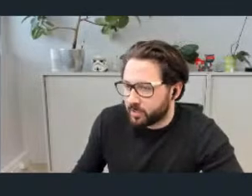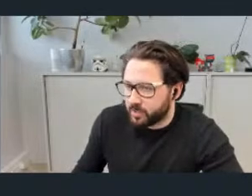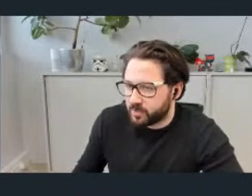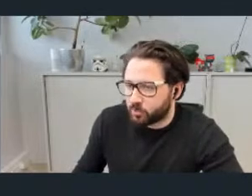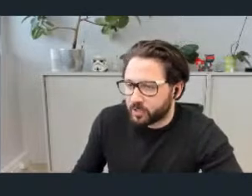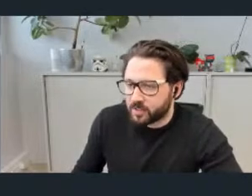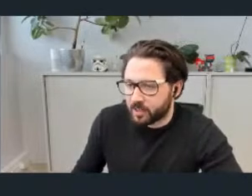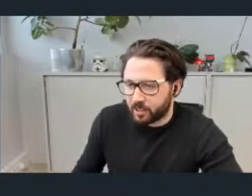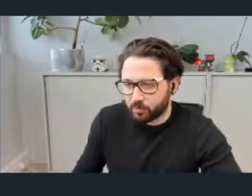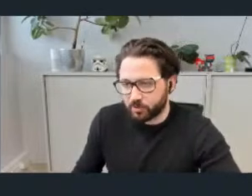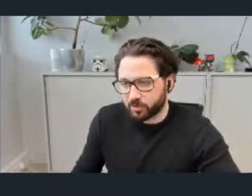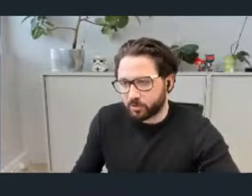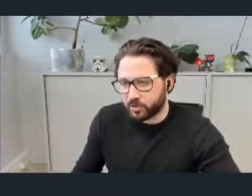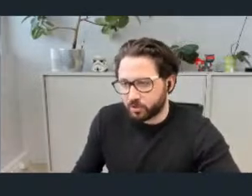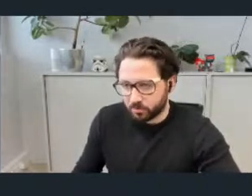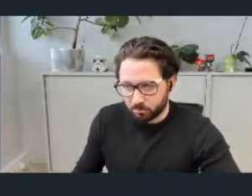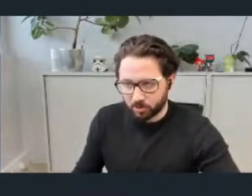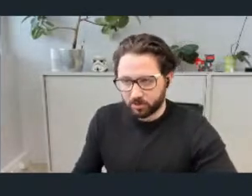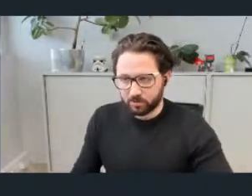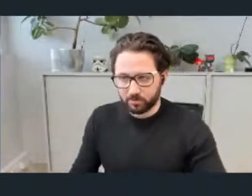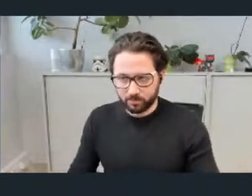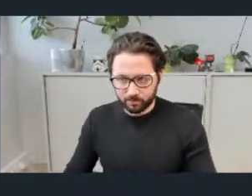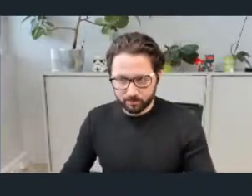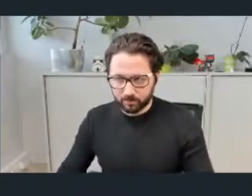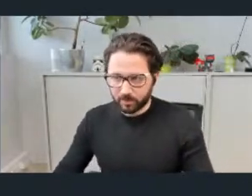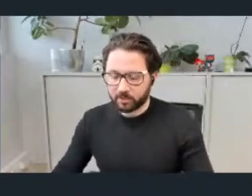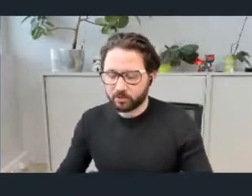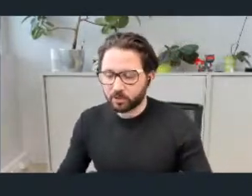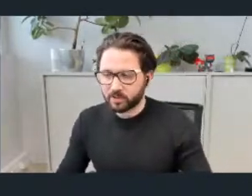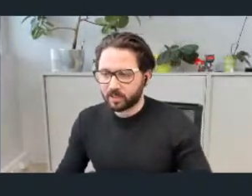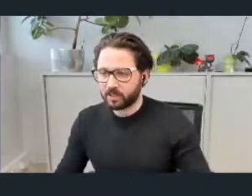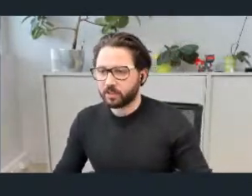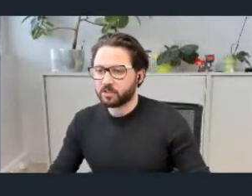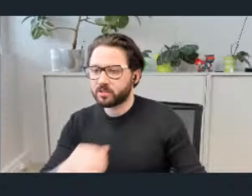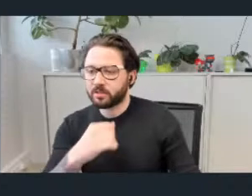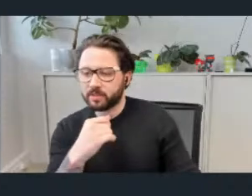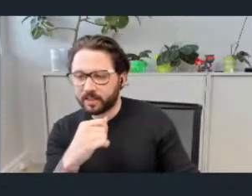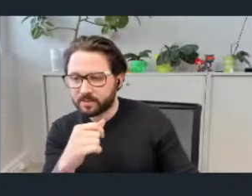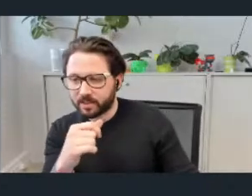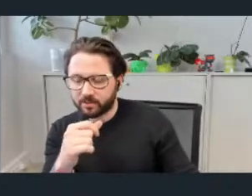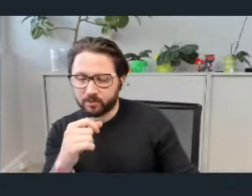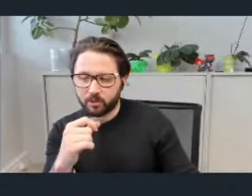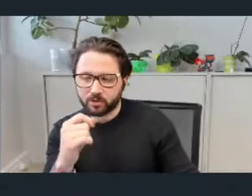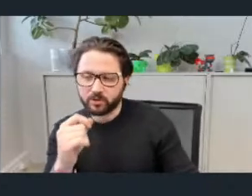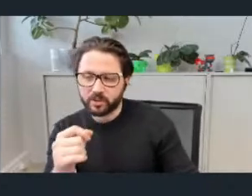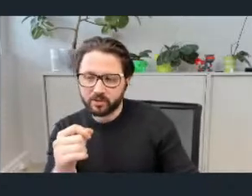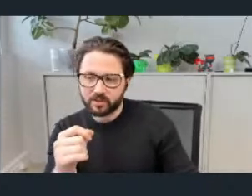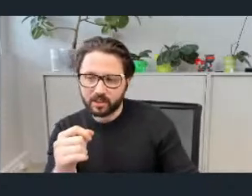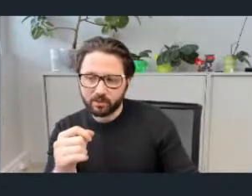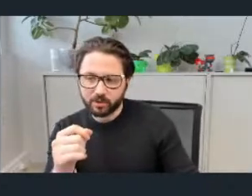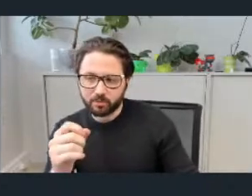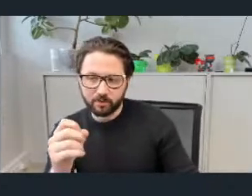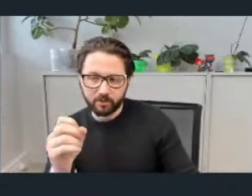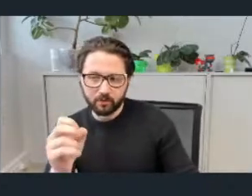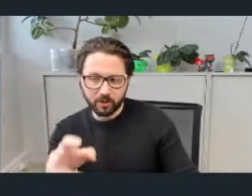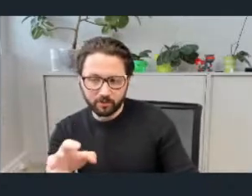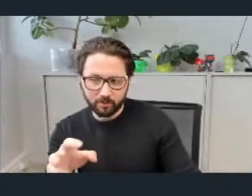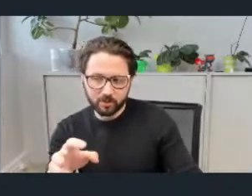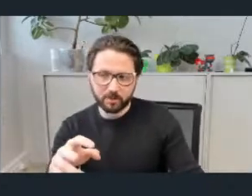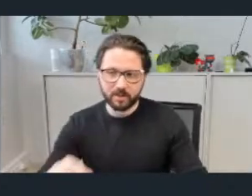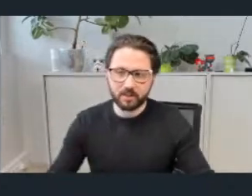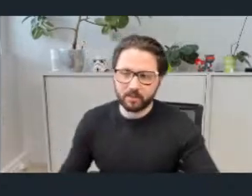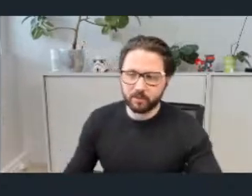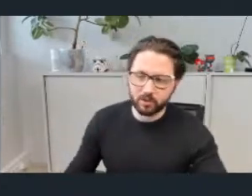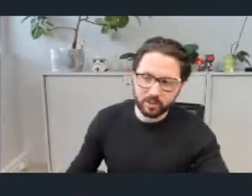And another is a Greek Sign Language recognition model, Greek Sign Language data set for continuous sign language with